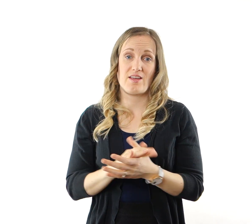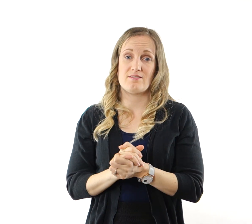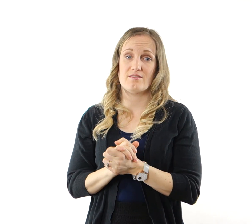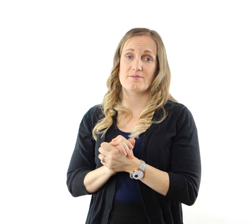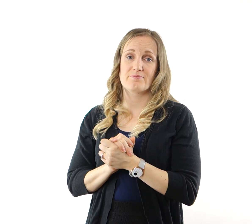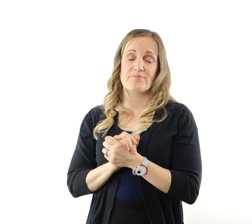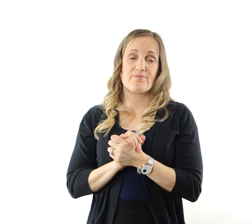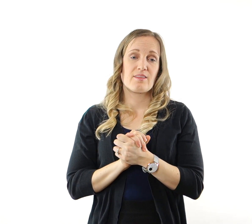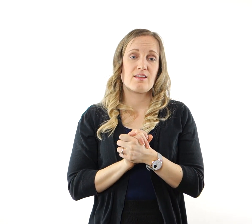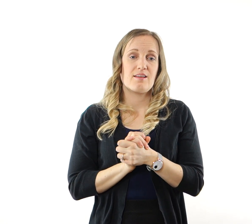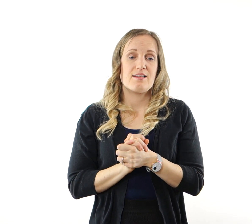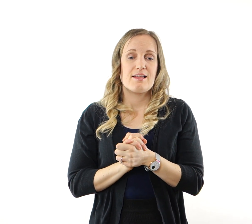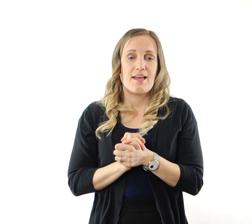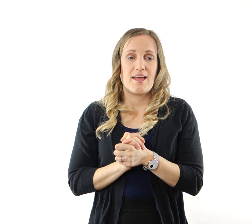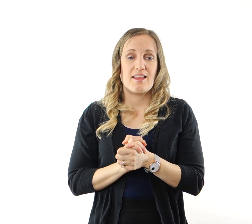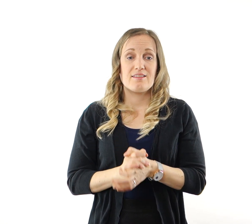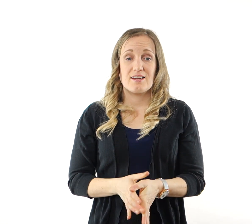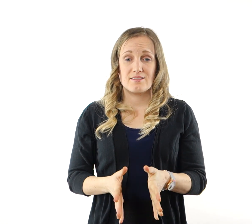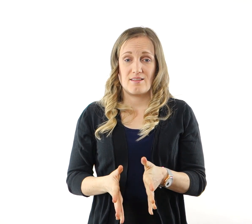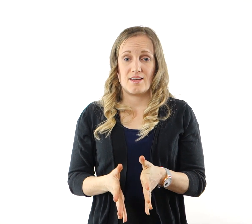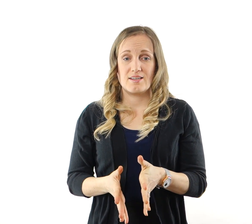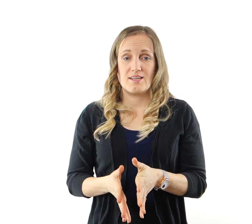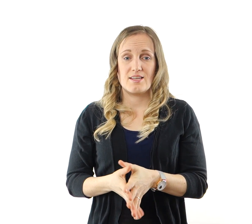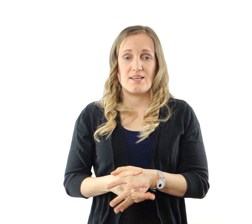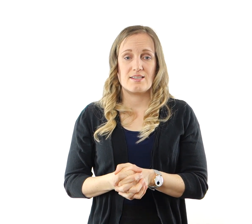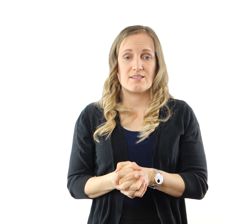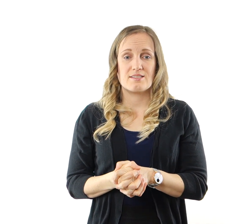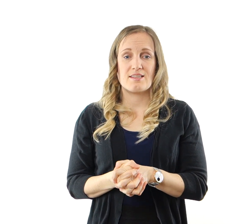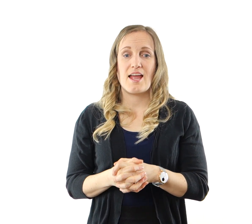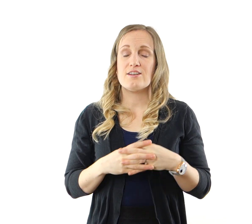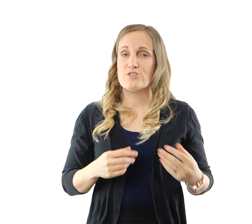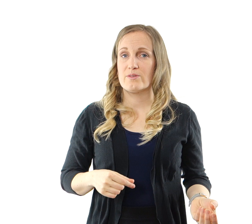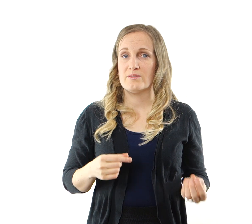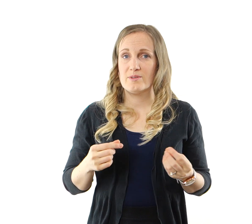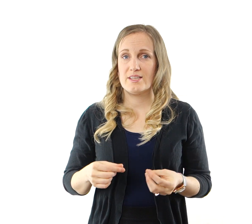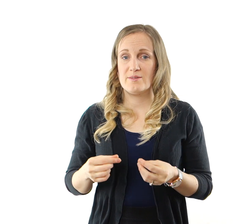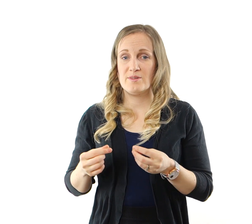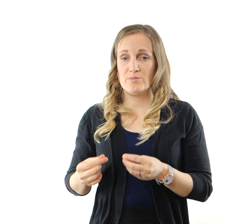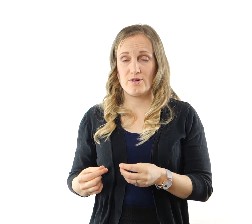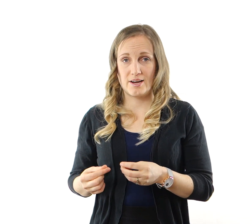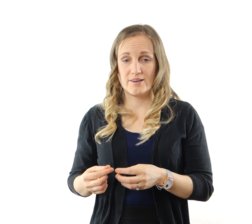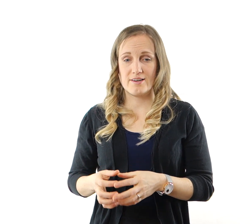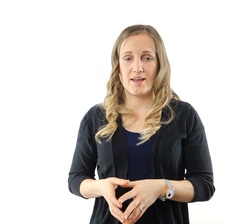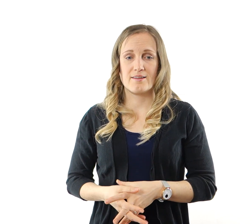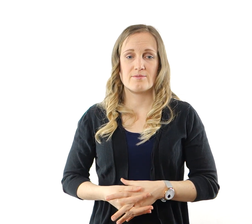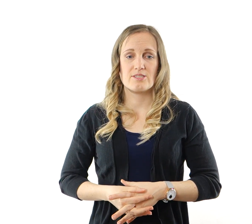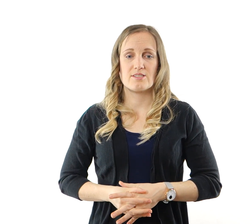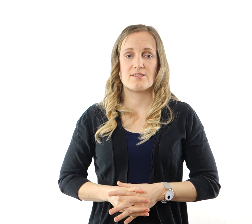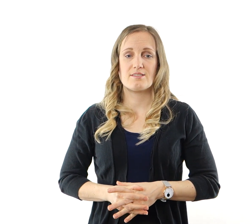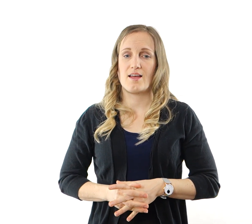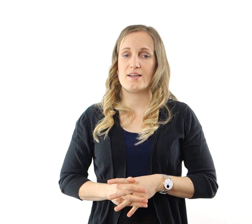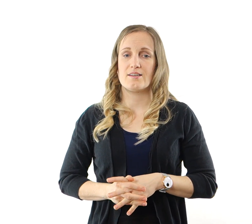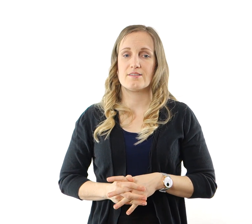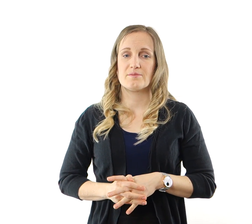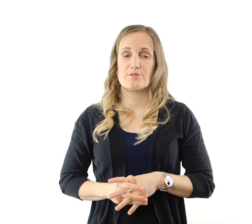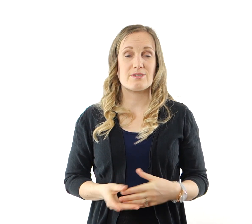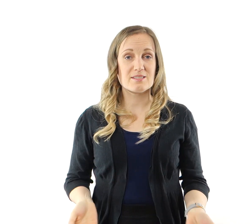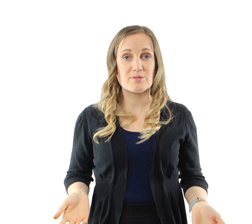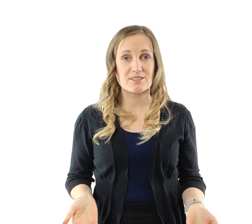face. And the next line is, and join with him in prayer, and we just sign 3 simple